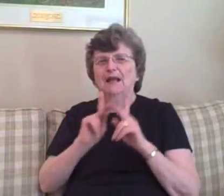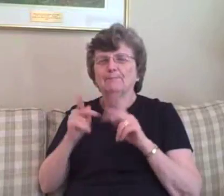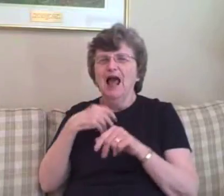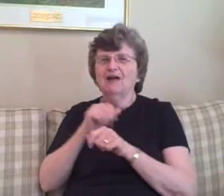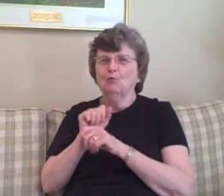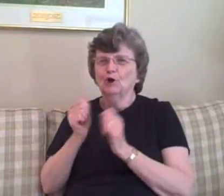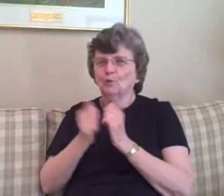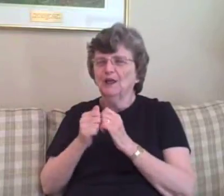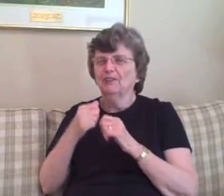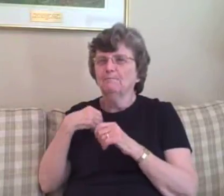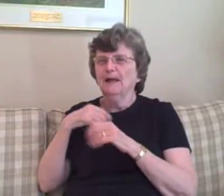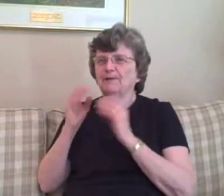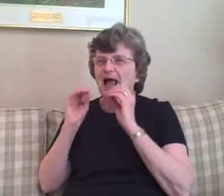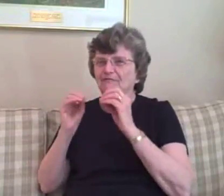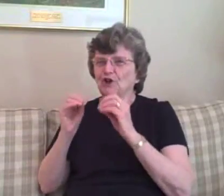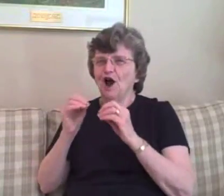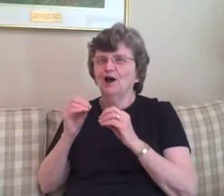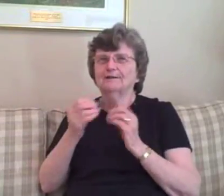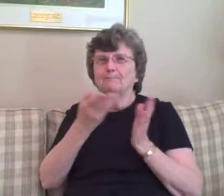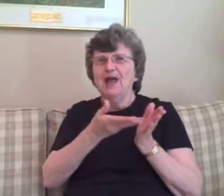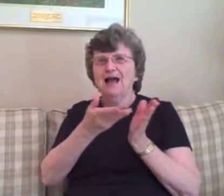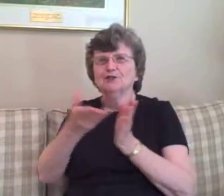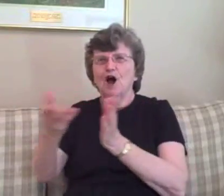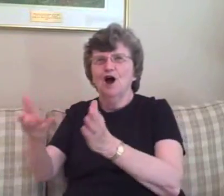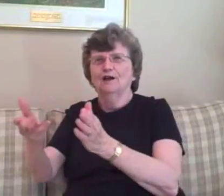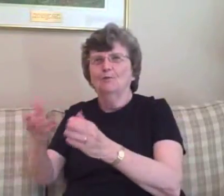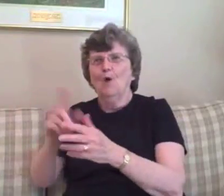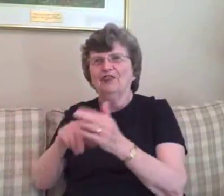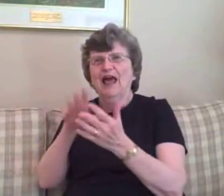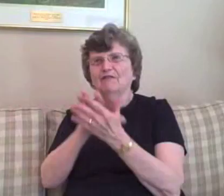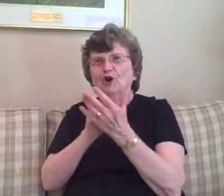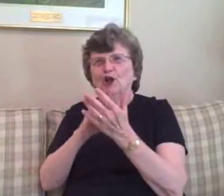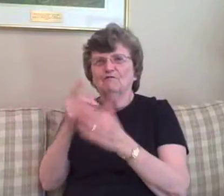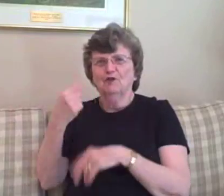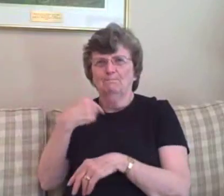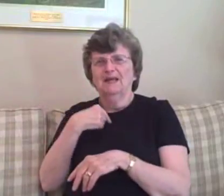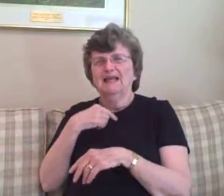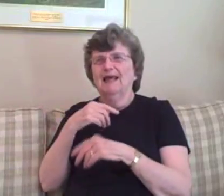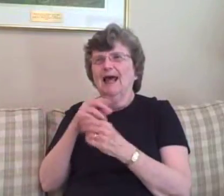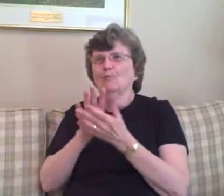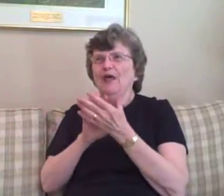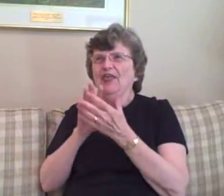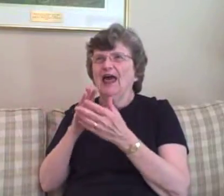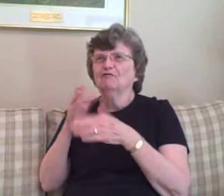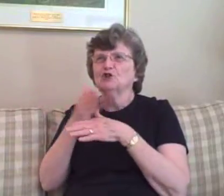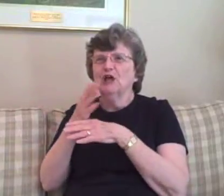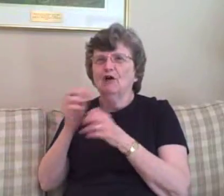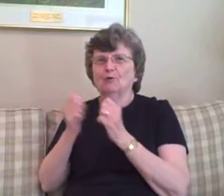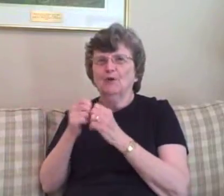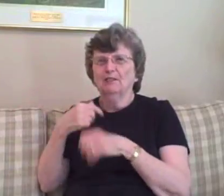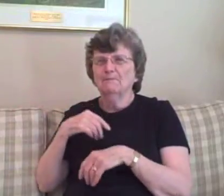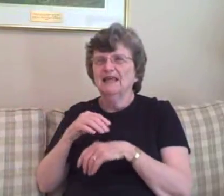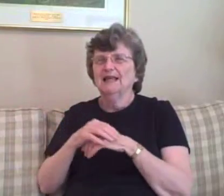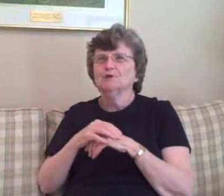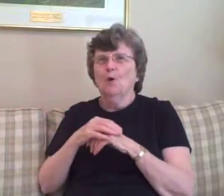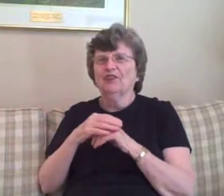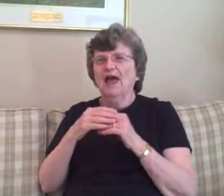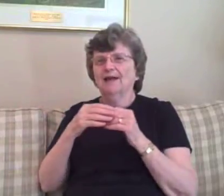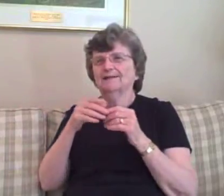hope that people that I've worked with and that I've taught pass on what they've learned from me and what they've shared